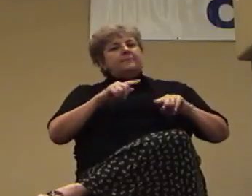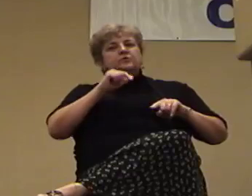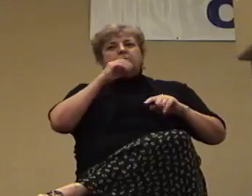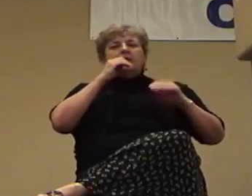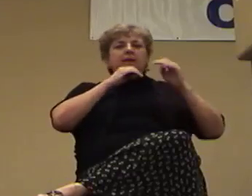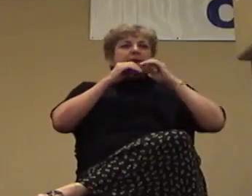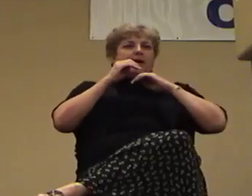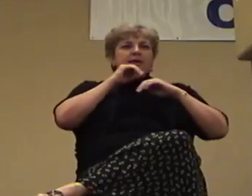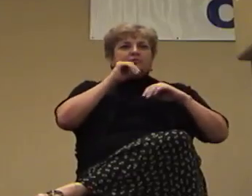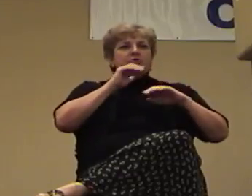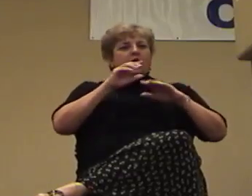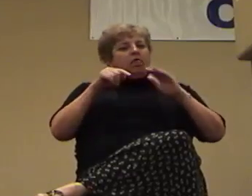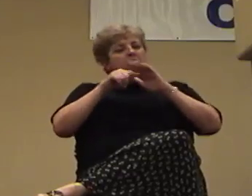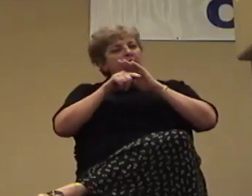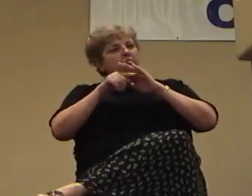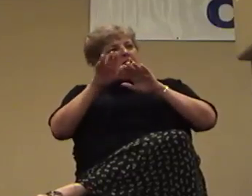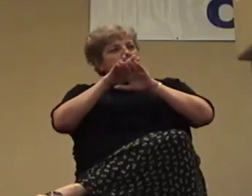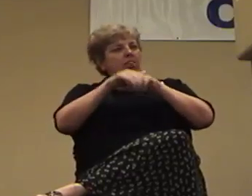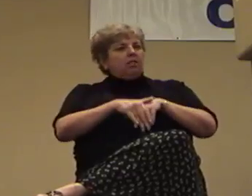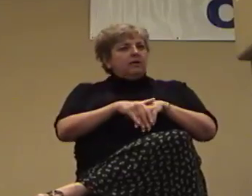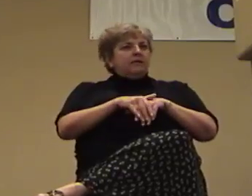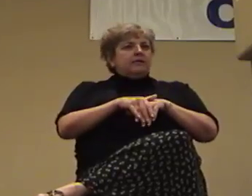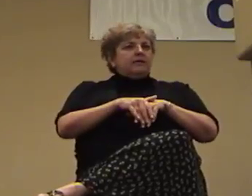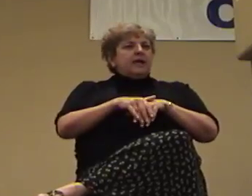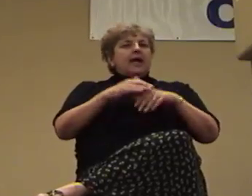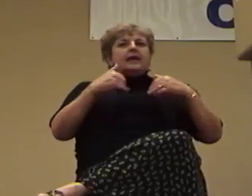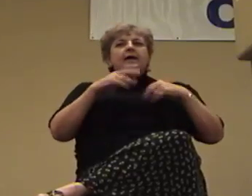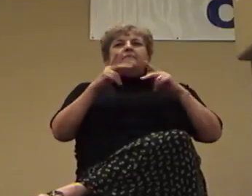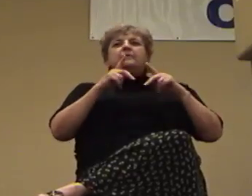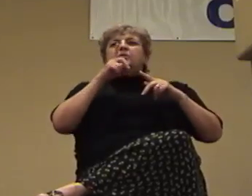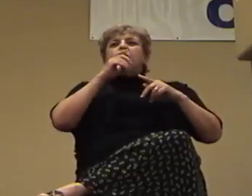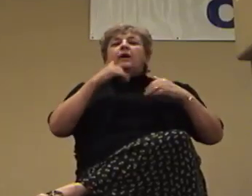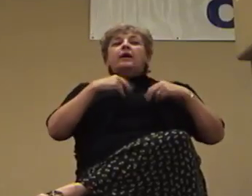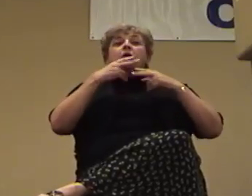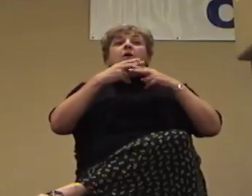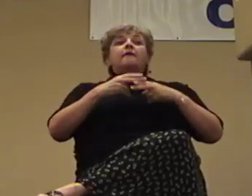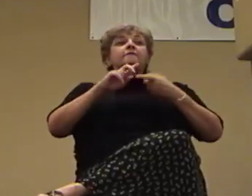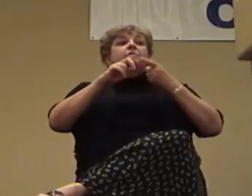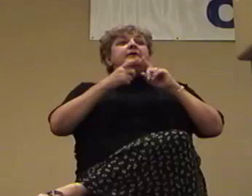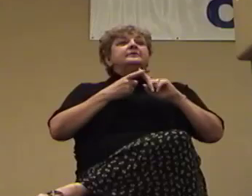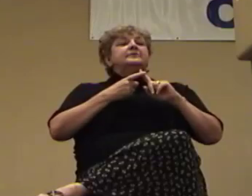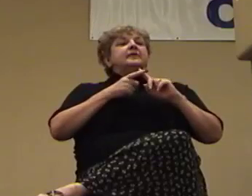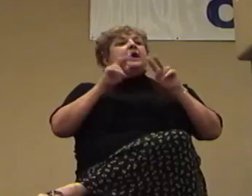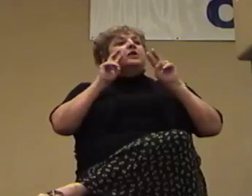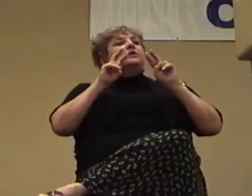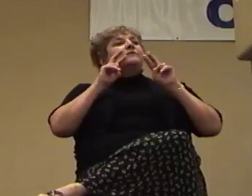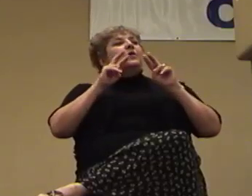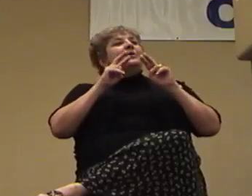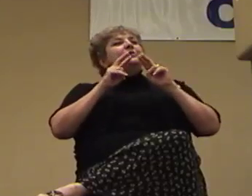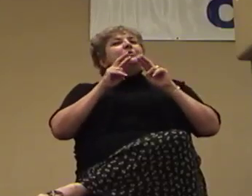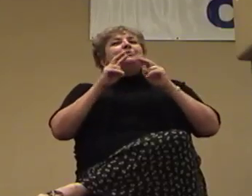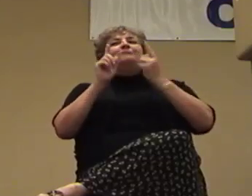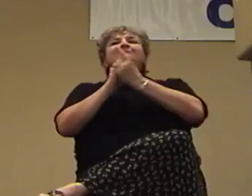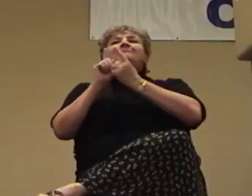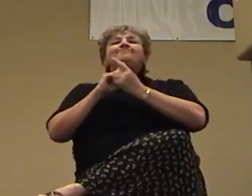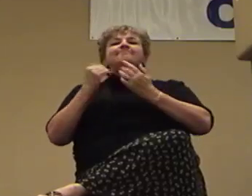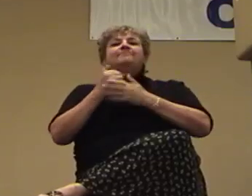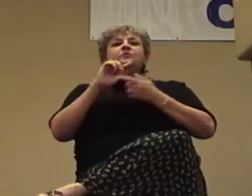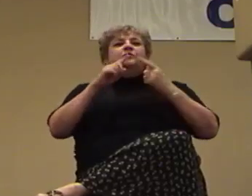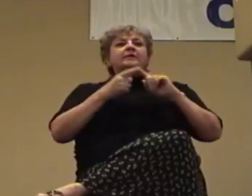You've taught me that, and I have some people I call friends in my corner, and I look forward to making some more. You know, spiritual experience, one of the most